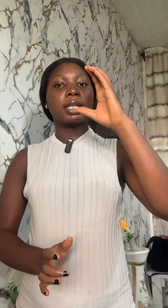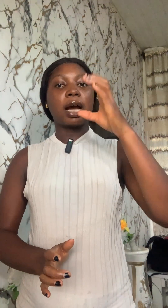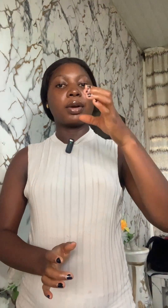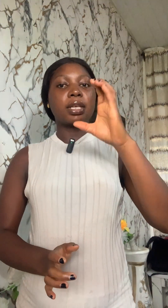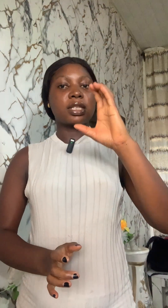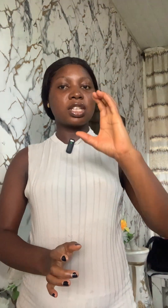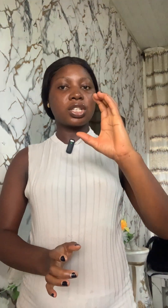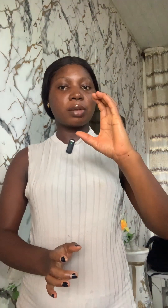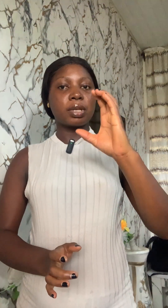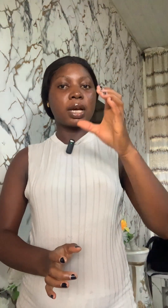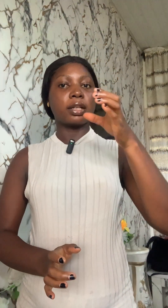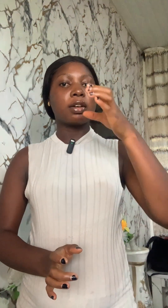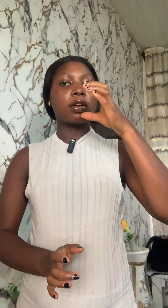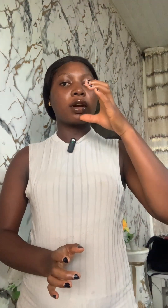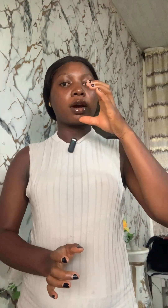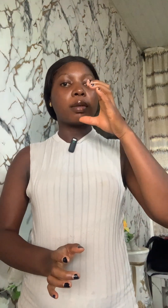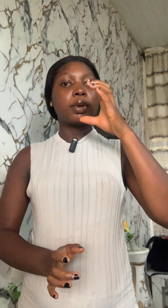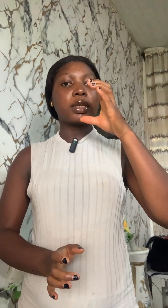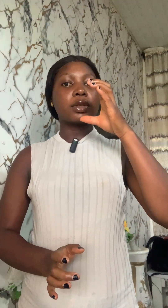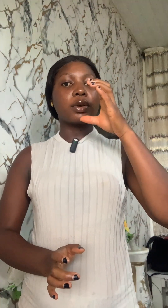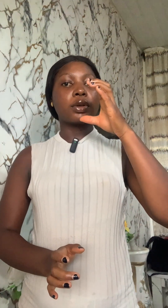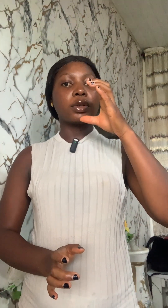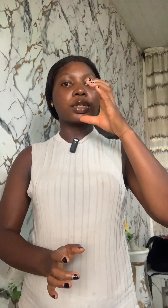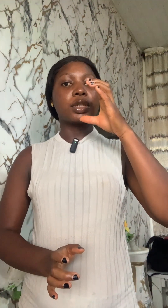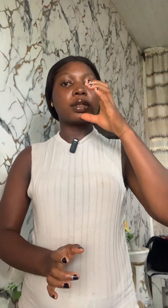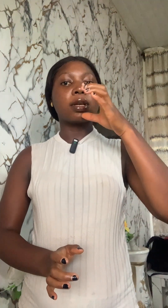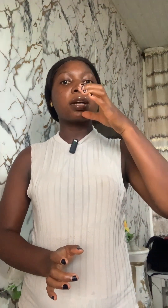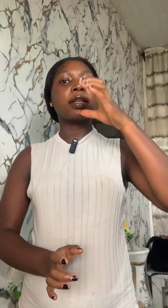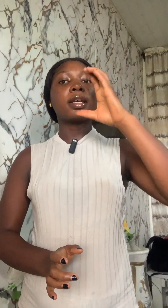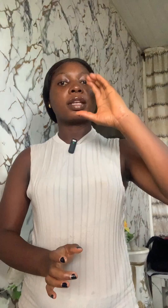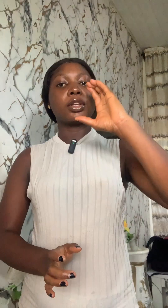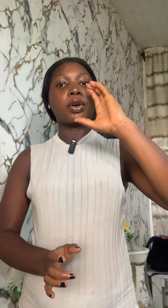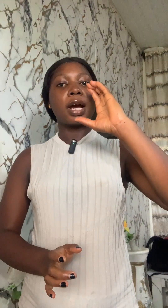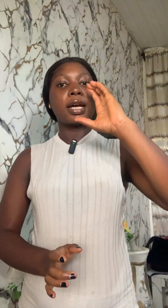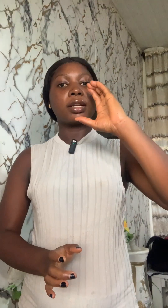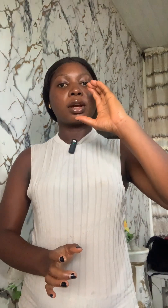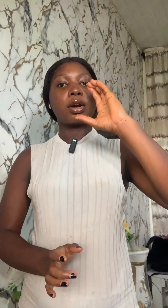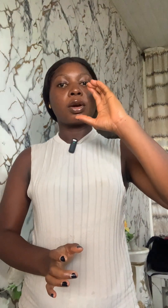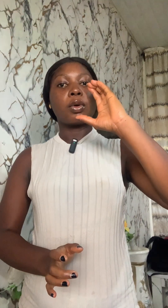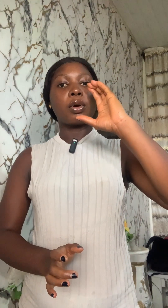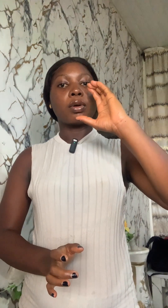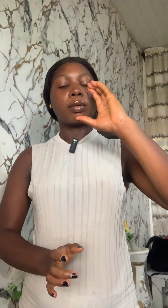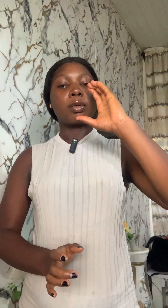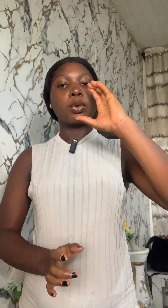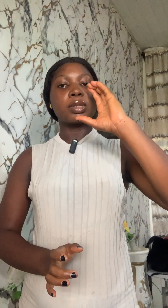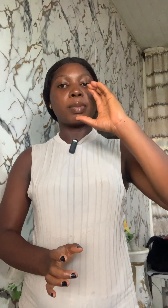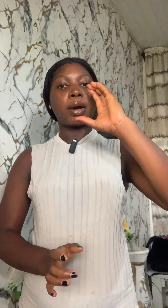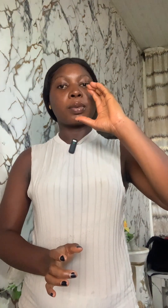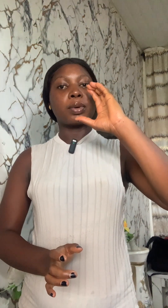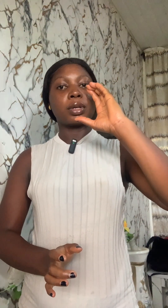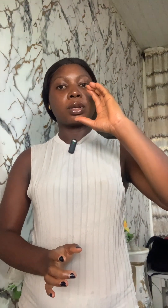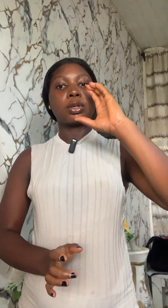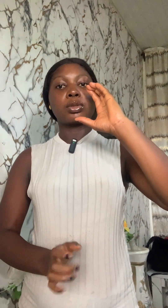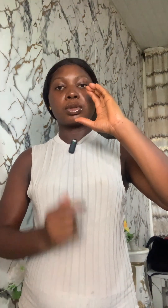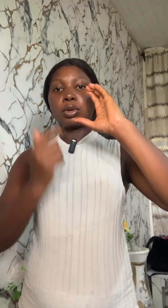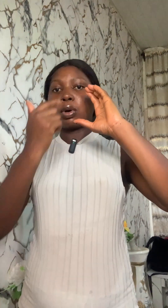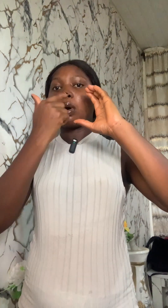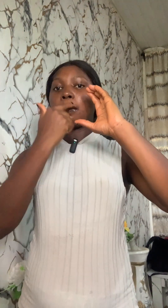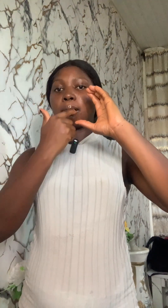Now, a C-shaped hand placed on your chin, and then your hand goes backward to your